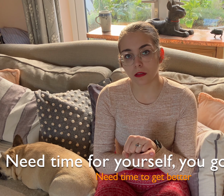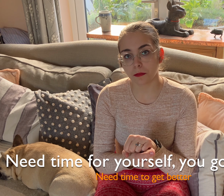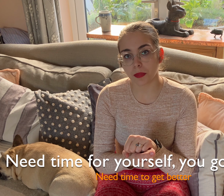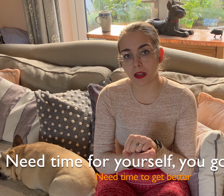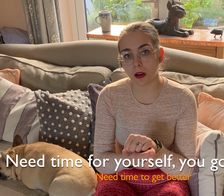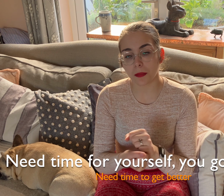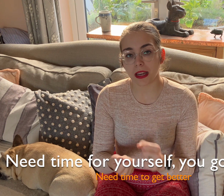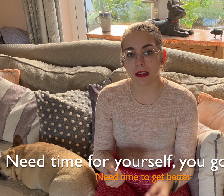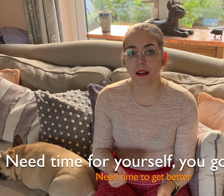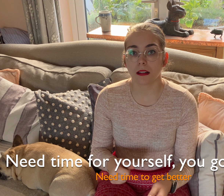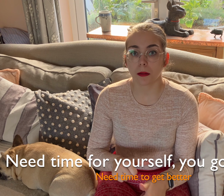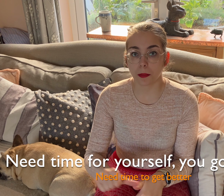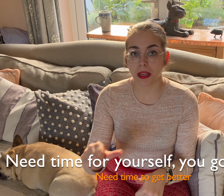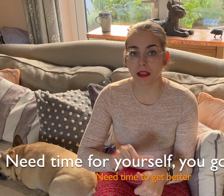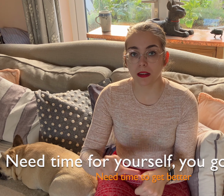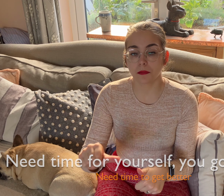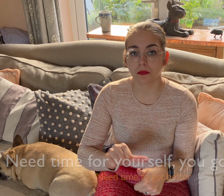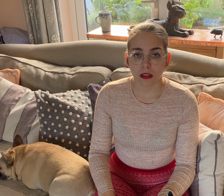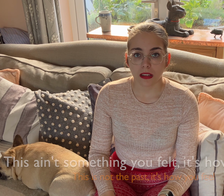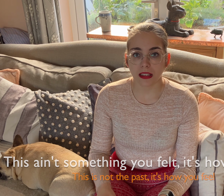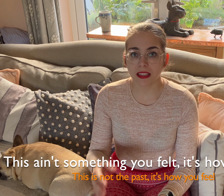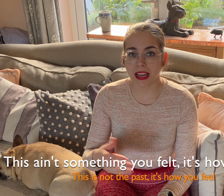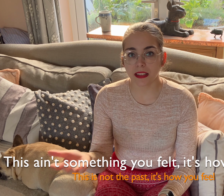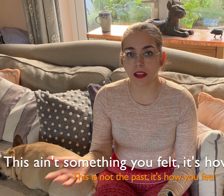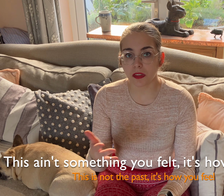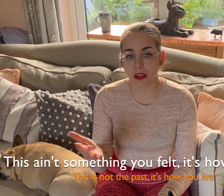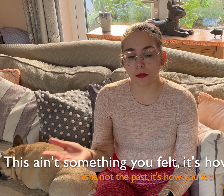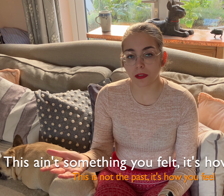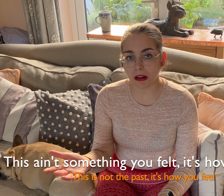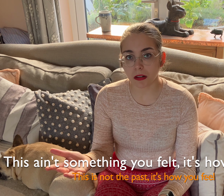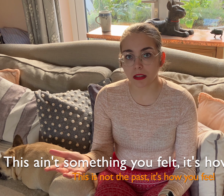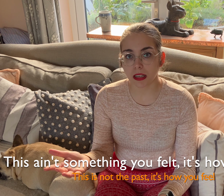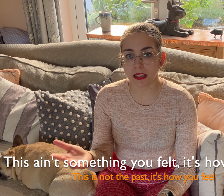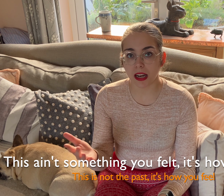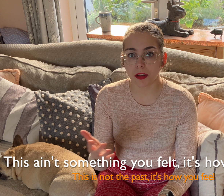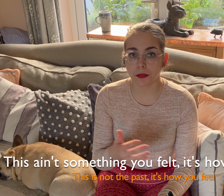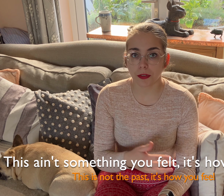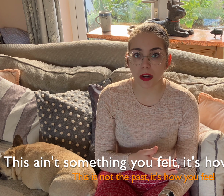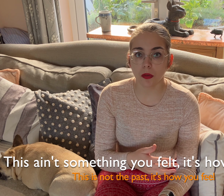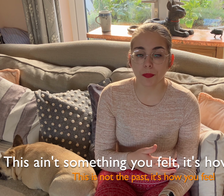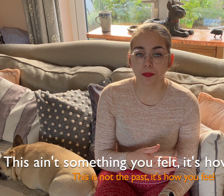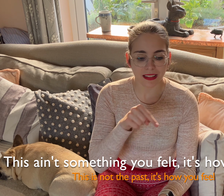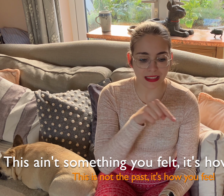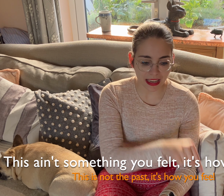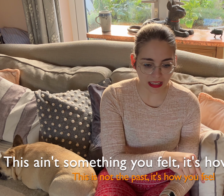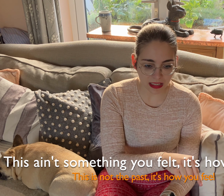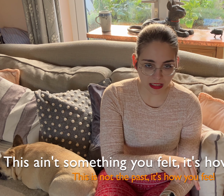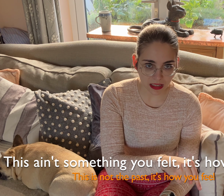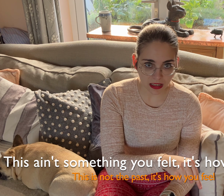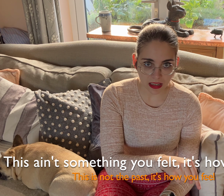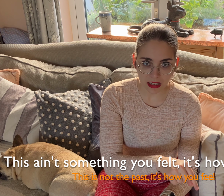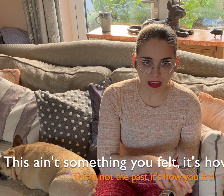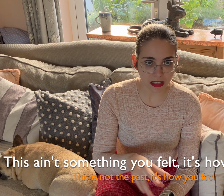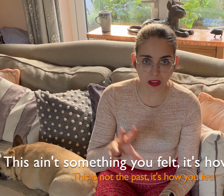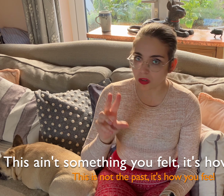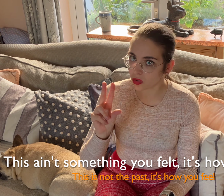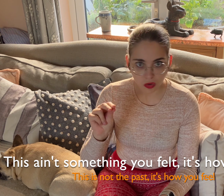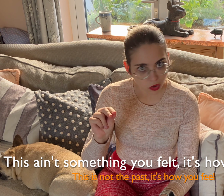becoming better. This ain't something you felt, it's how you feel. This is not